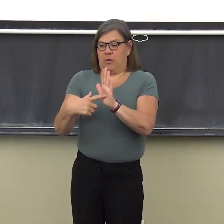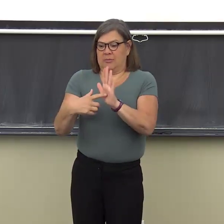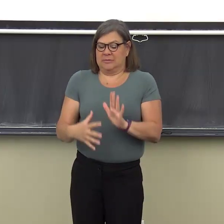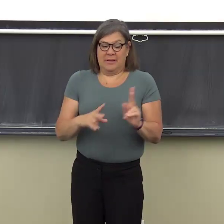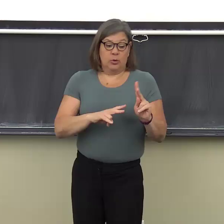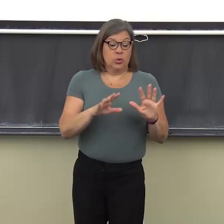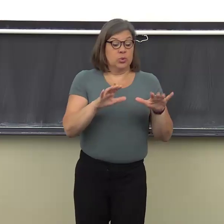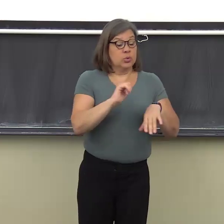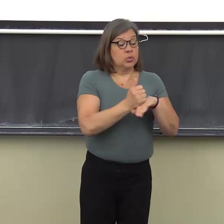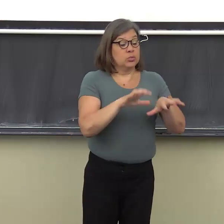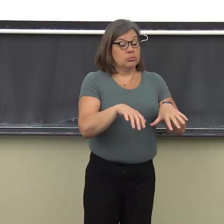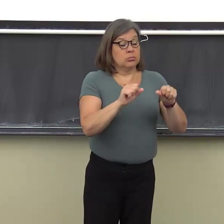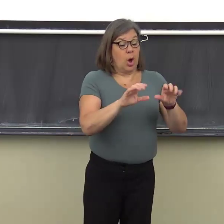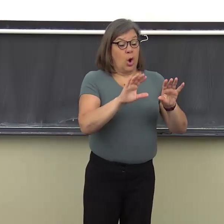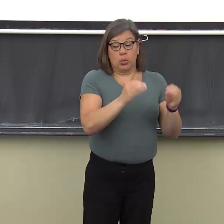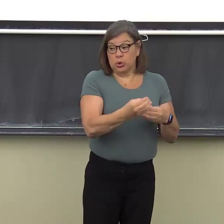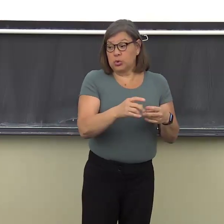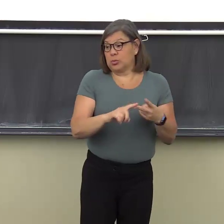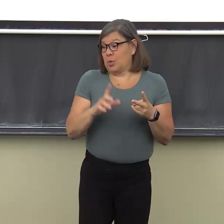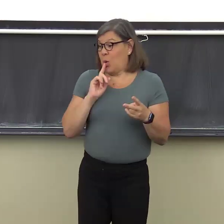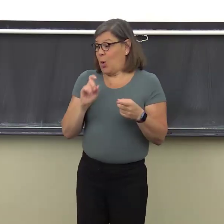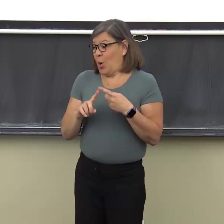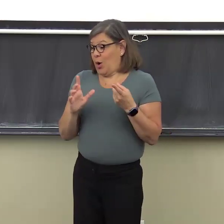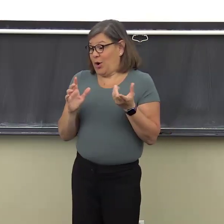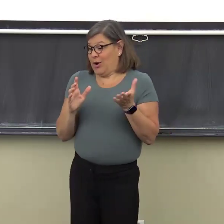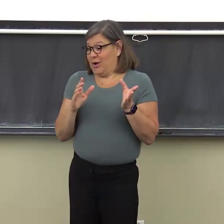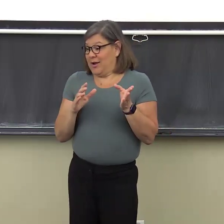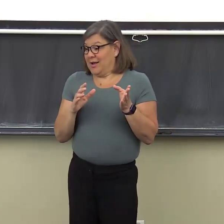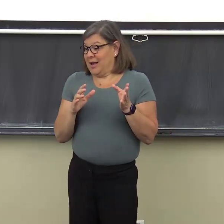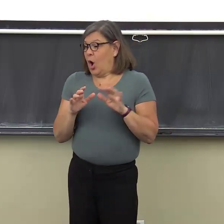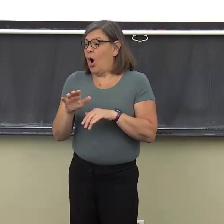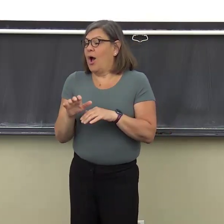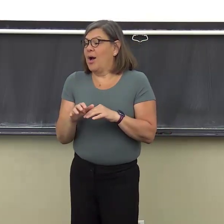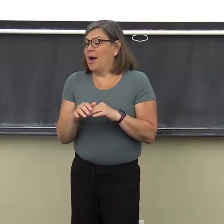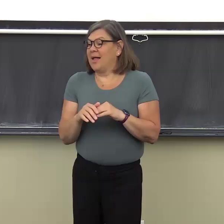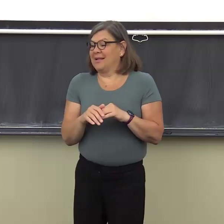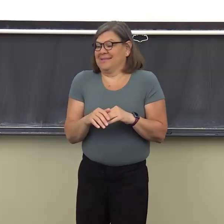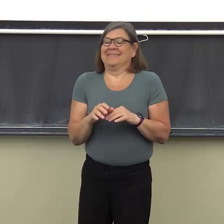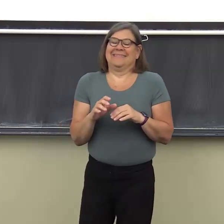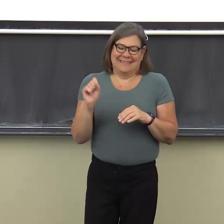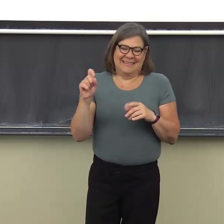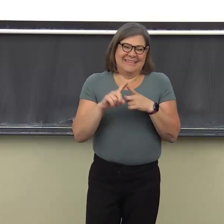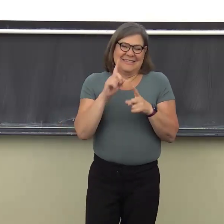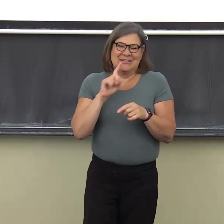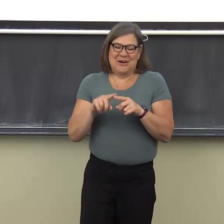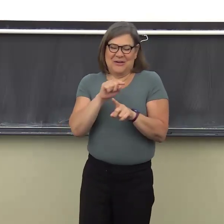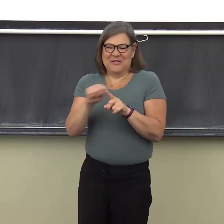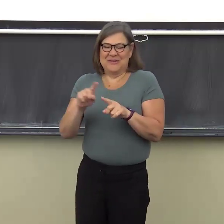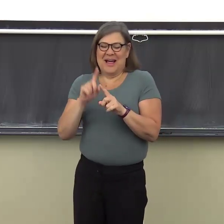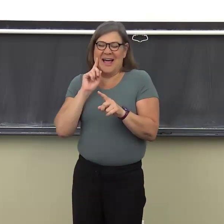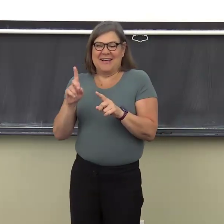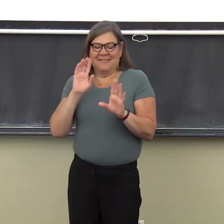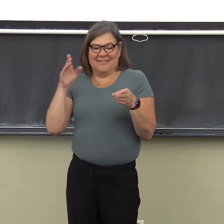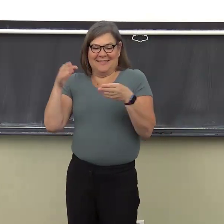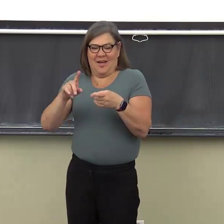organize a corporation can decide because this is the weaponization of lived experience. is to say, okay, we're going to centralize on